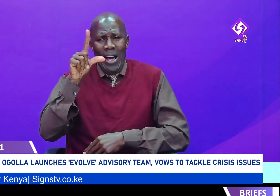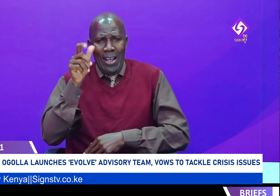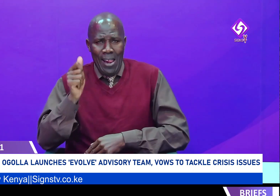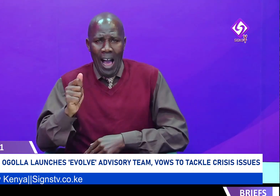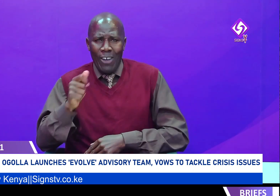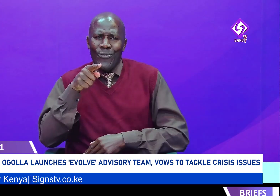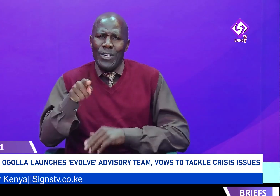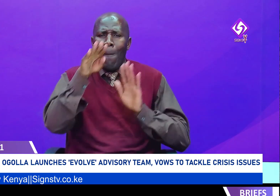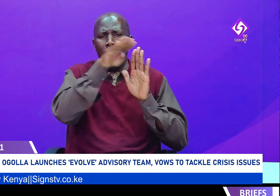According to Professor Ogolla,